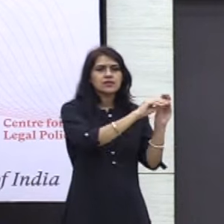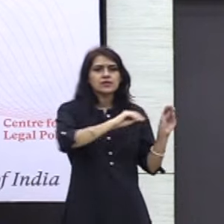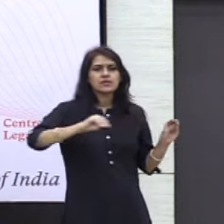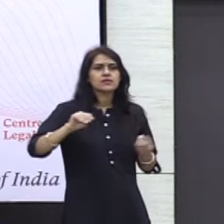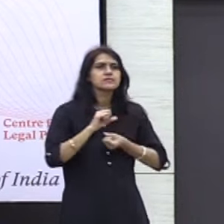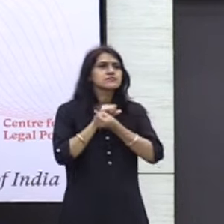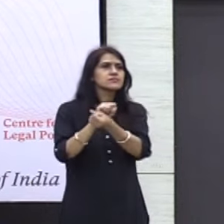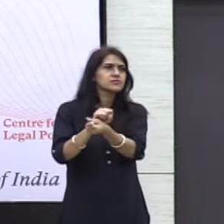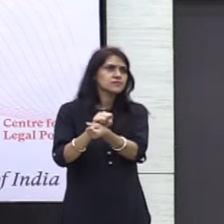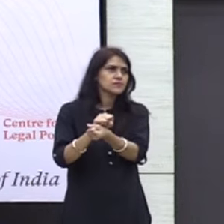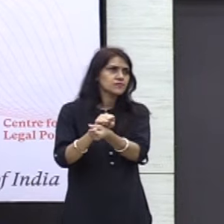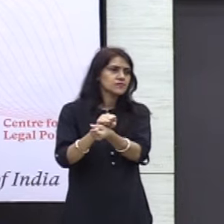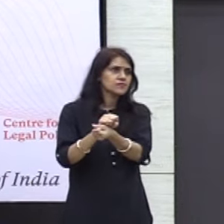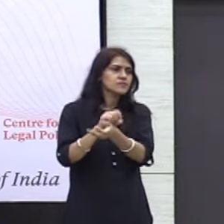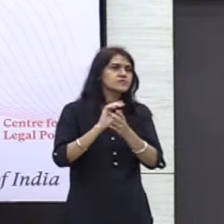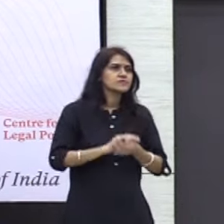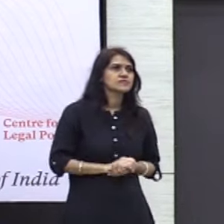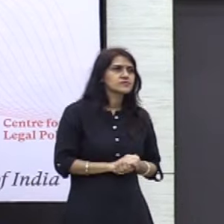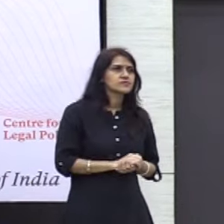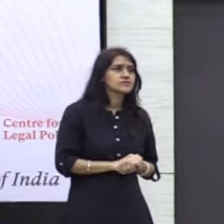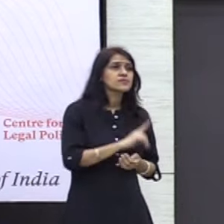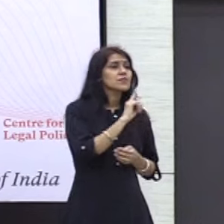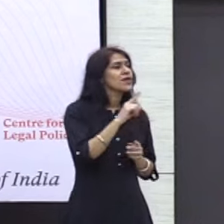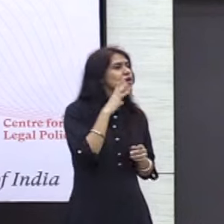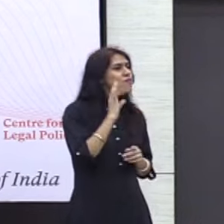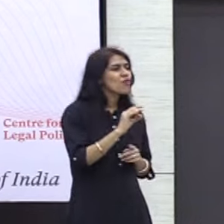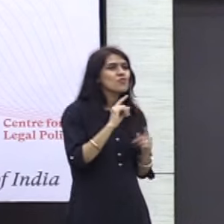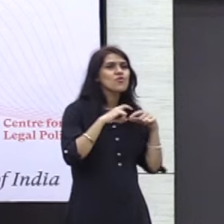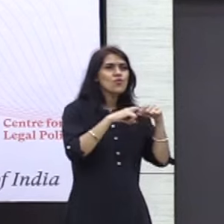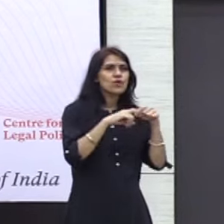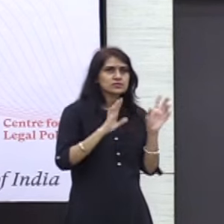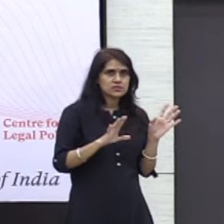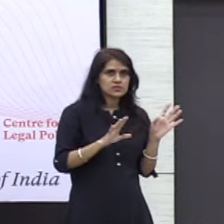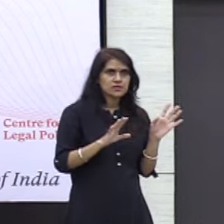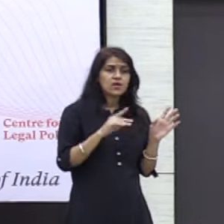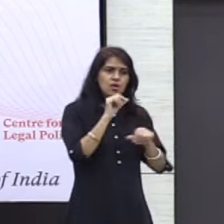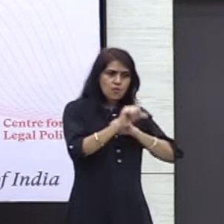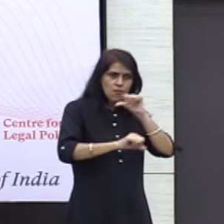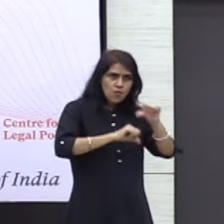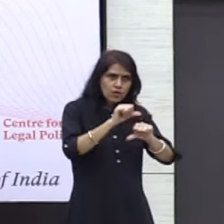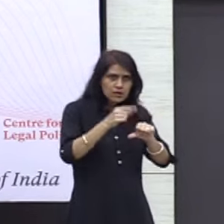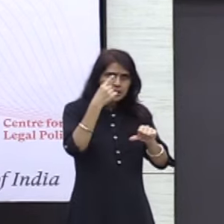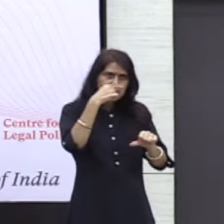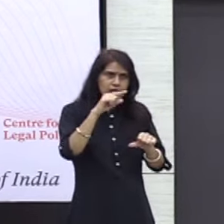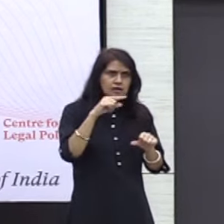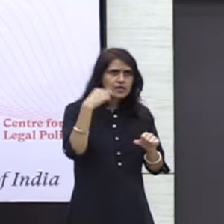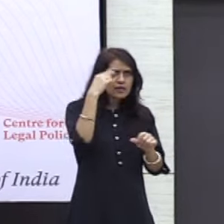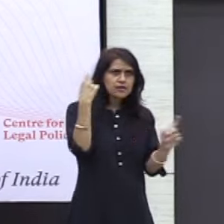custody. Now, the fundamental question to be asked is that procedurally reasonable?